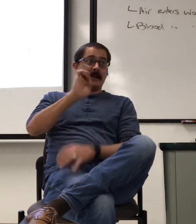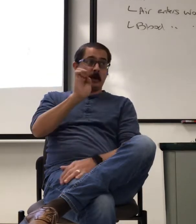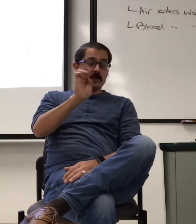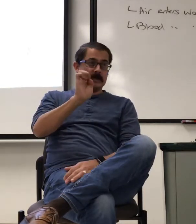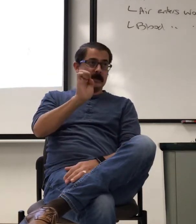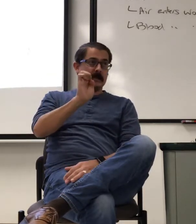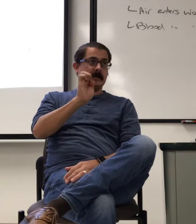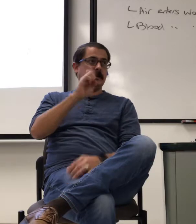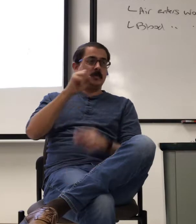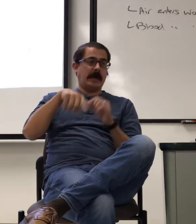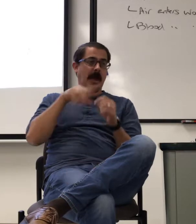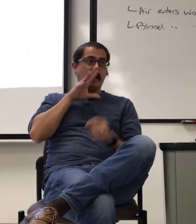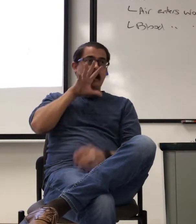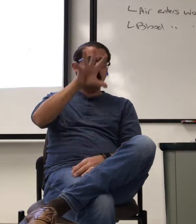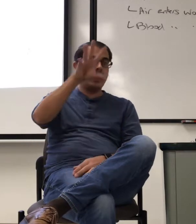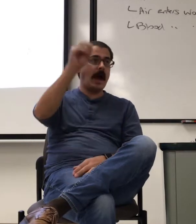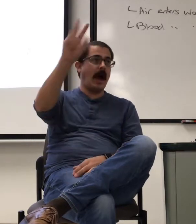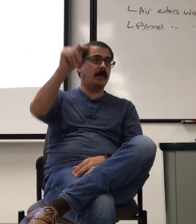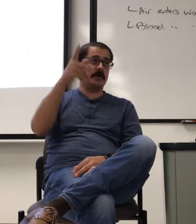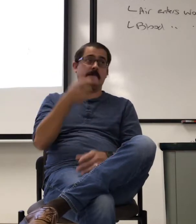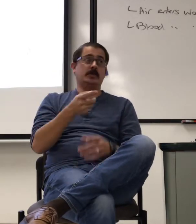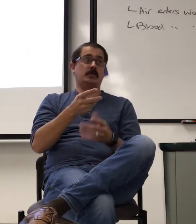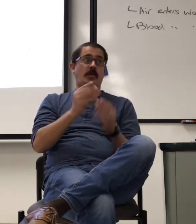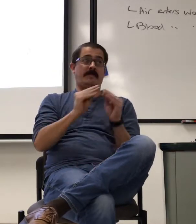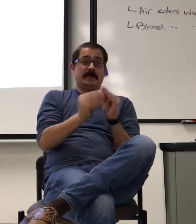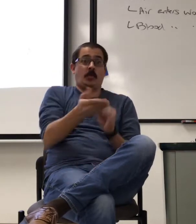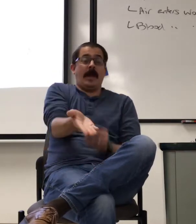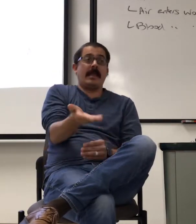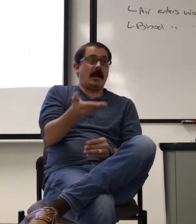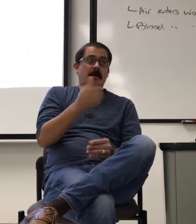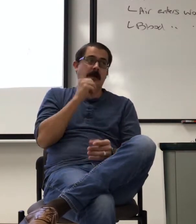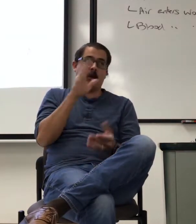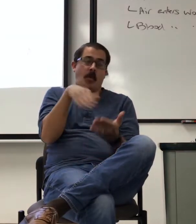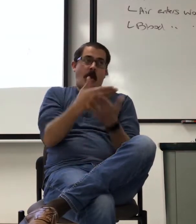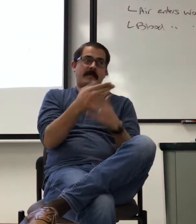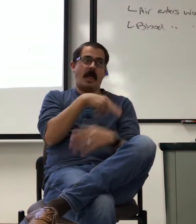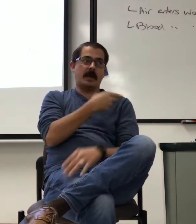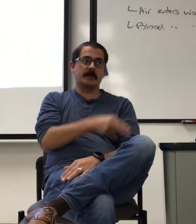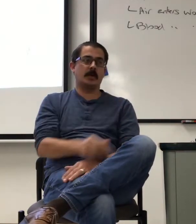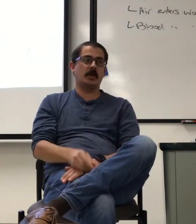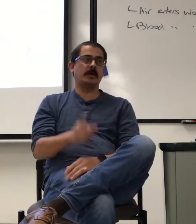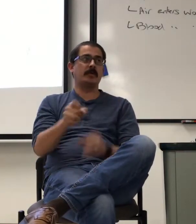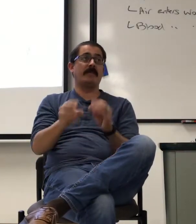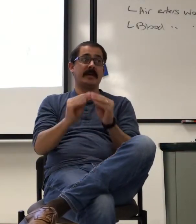where you would have to treat in the field, and you probably wouldn't make it to the hospital.